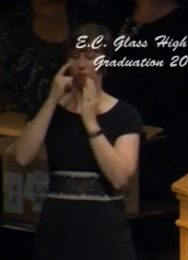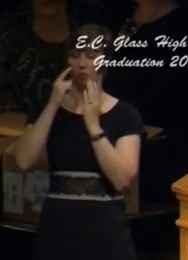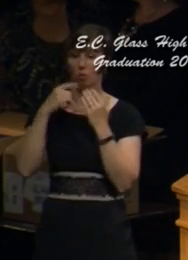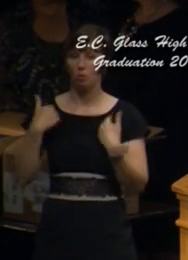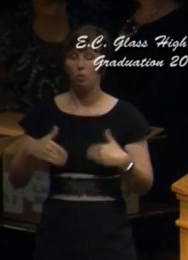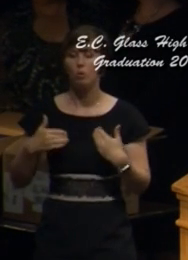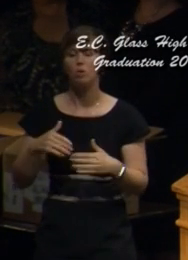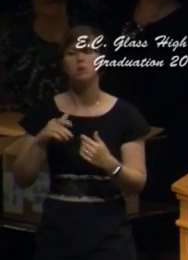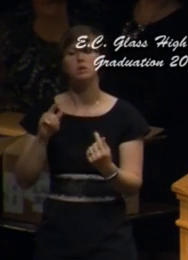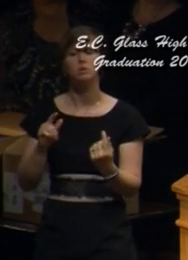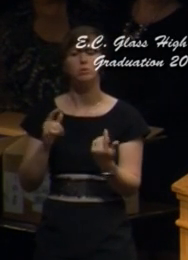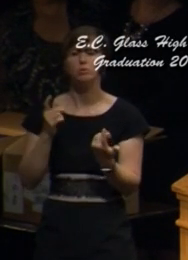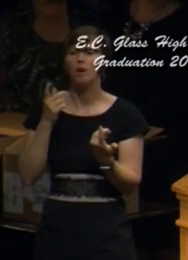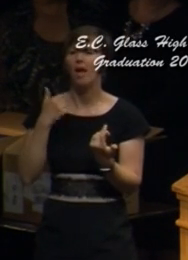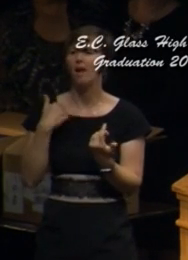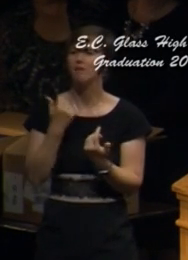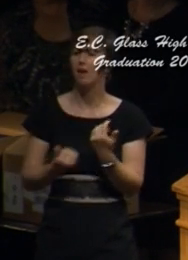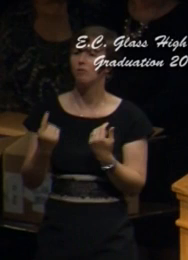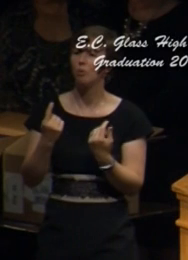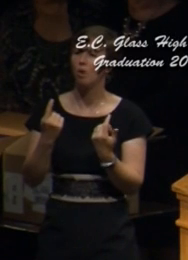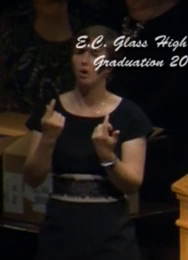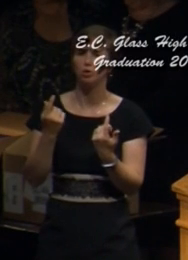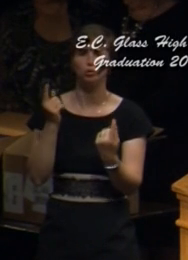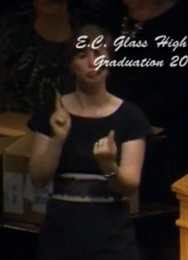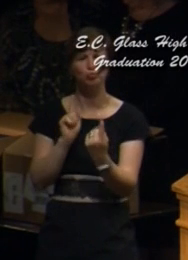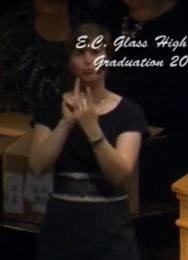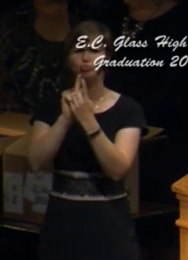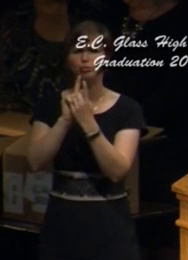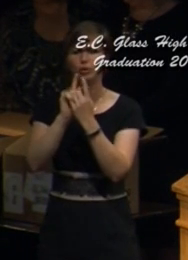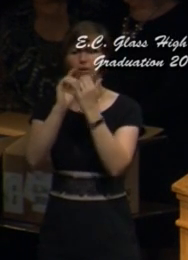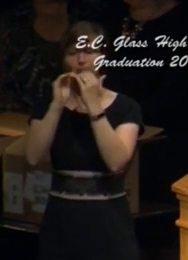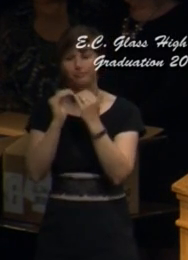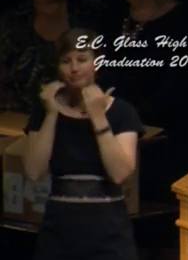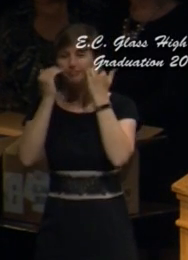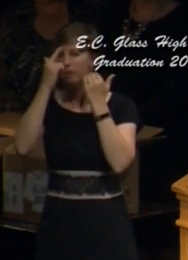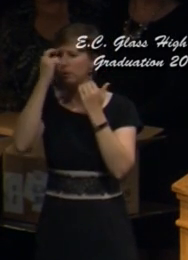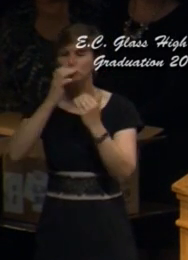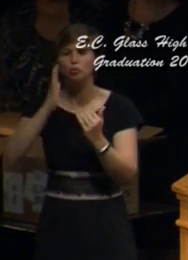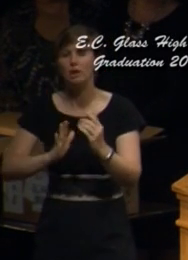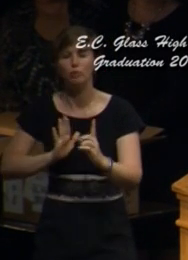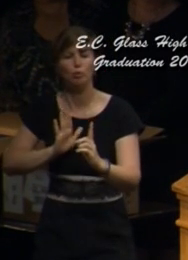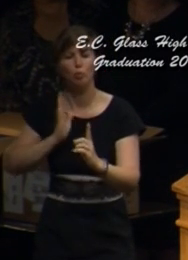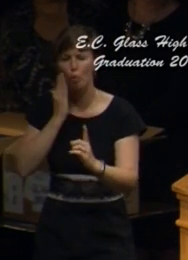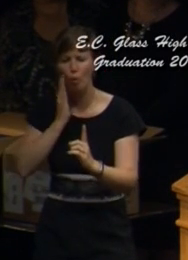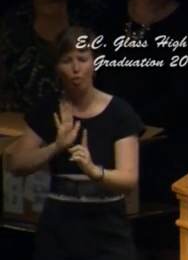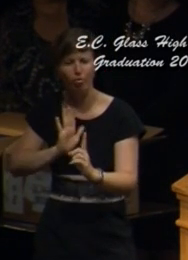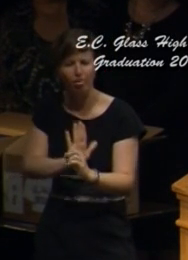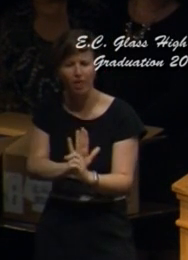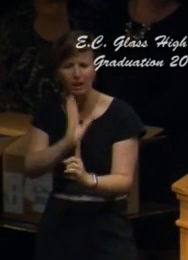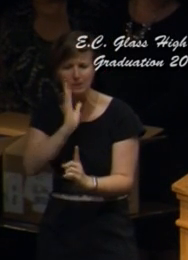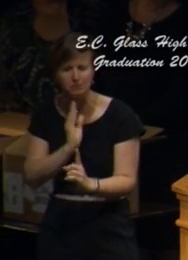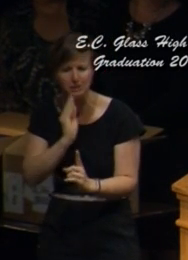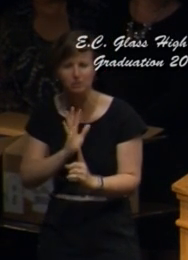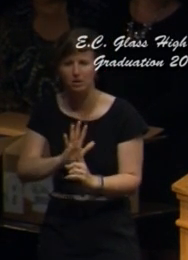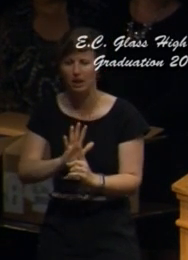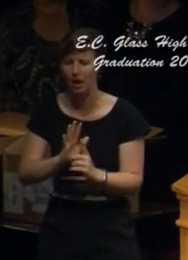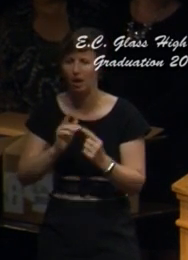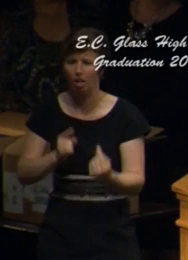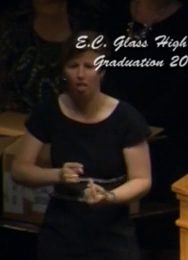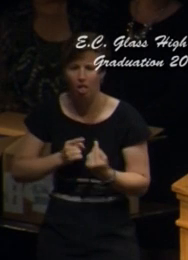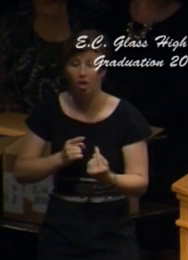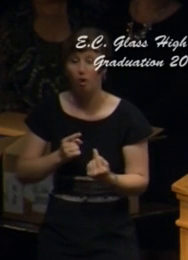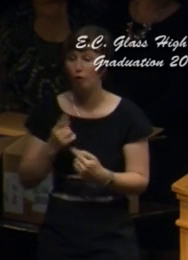meet every person in life with a smile, for you are not to know the battle that they are fighting within. 4 years ago, when we entered